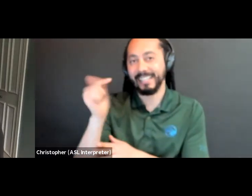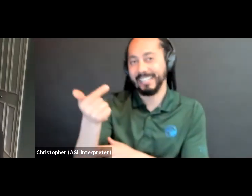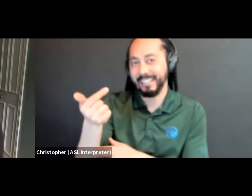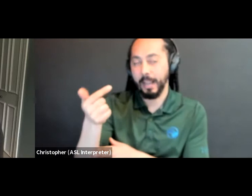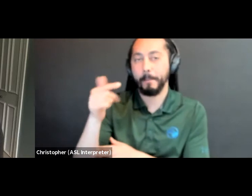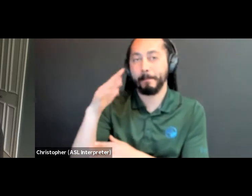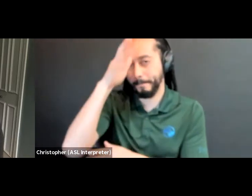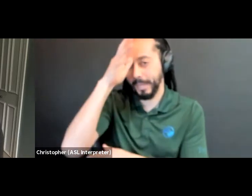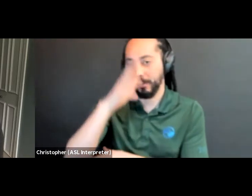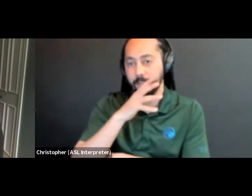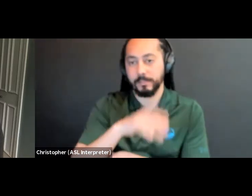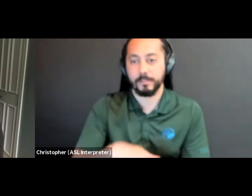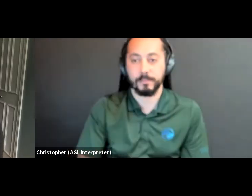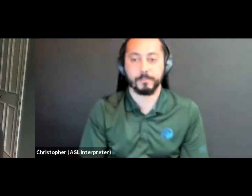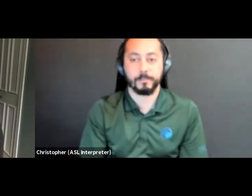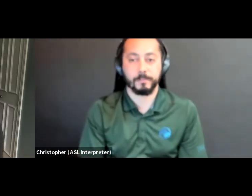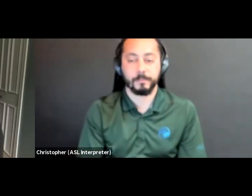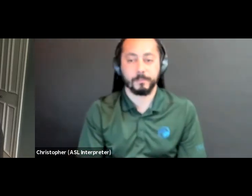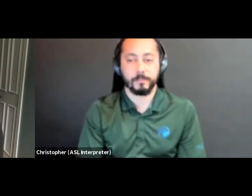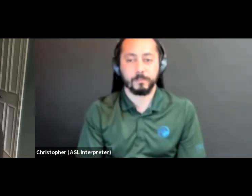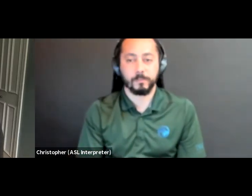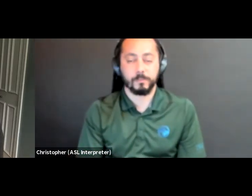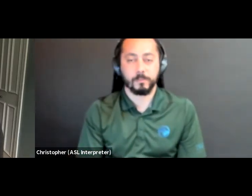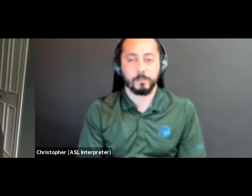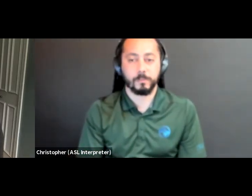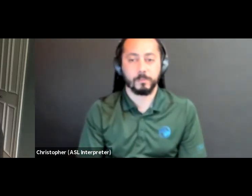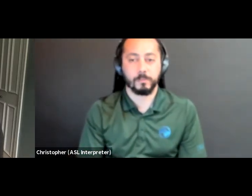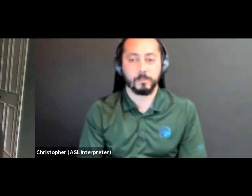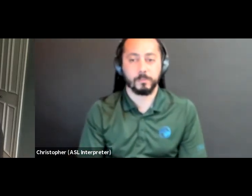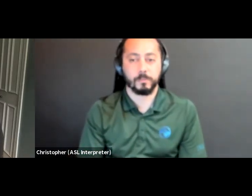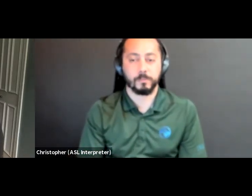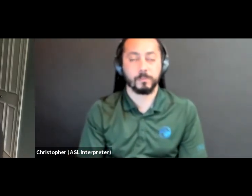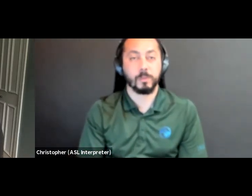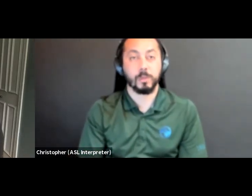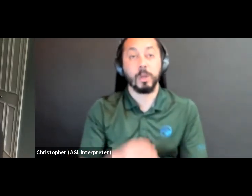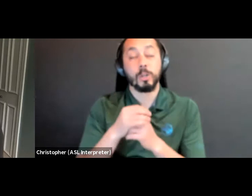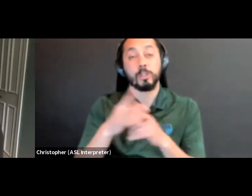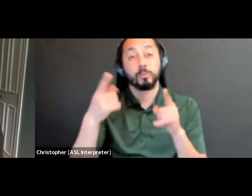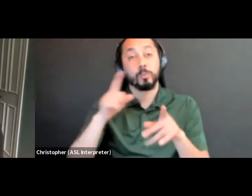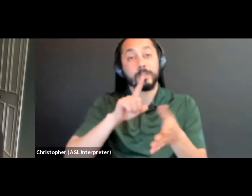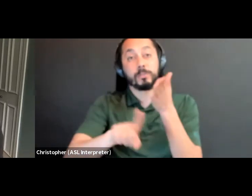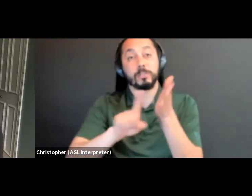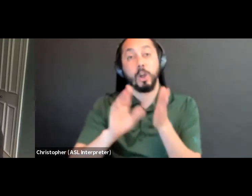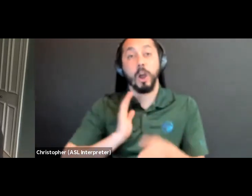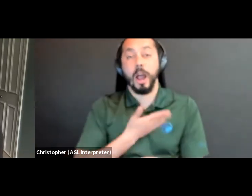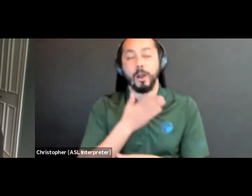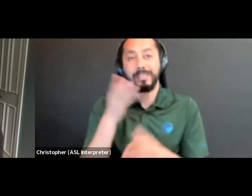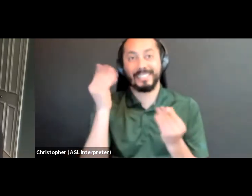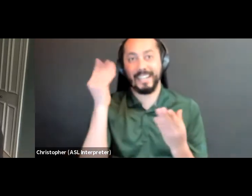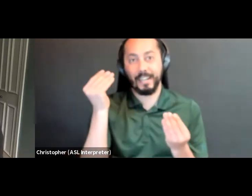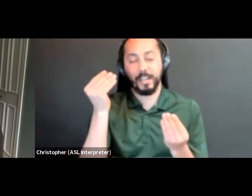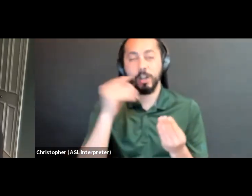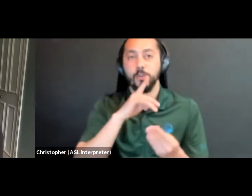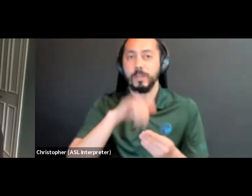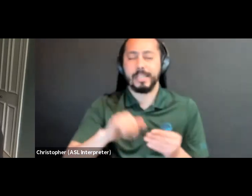looked through our data where these accusations come from, it was quite diverse. So